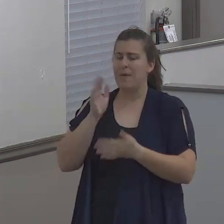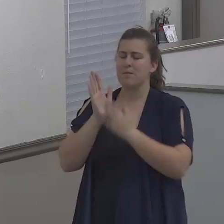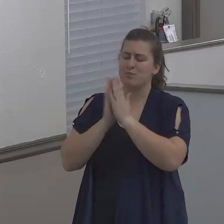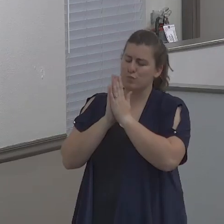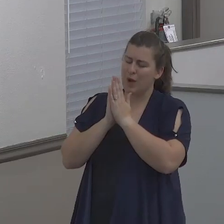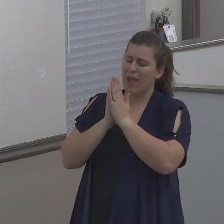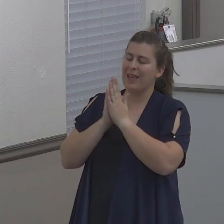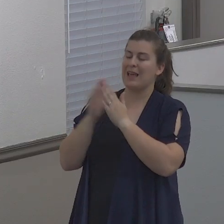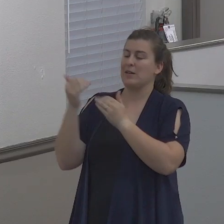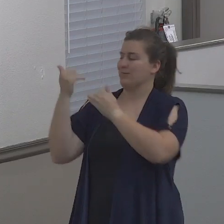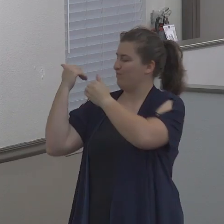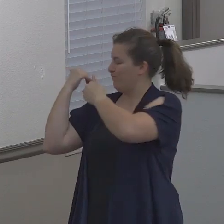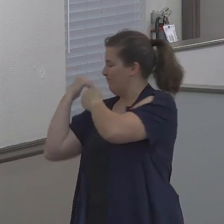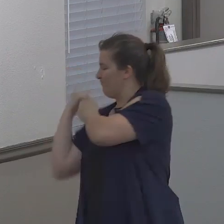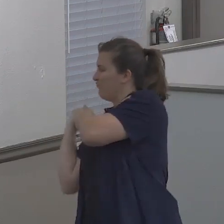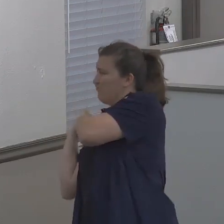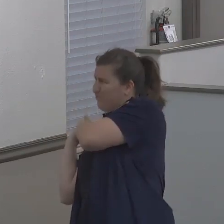passage.